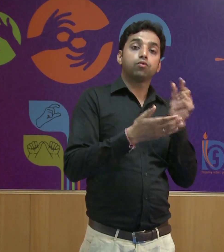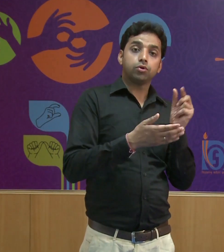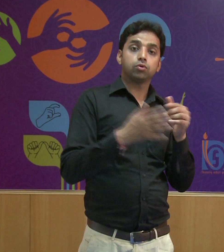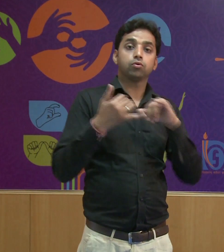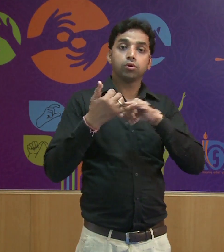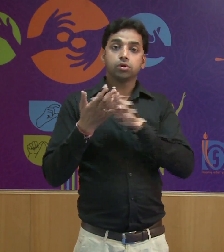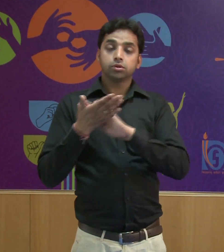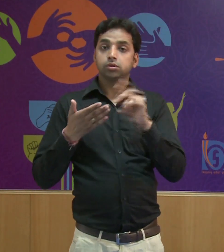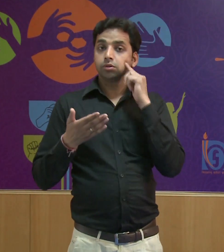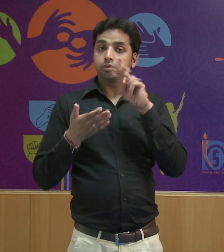Buddha,